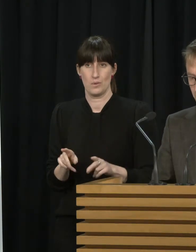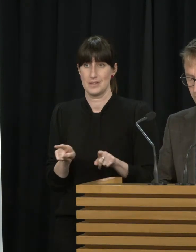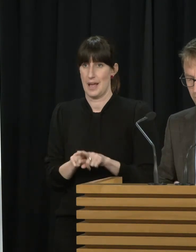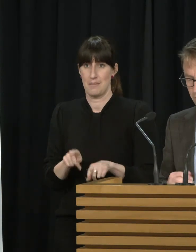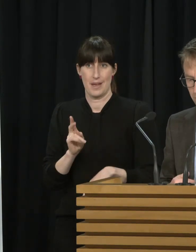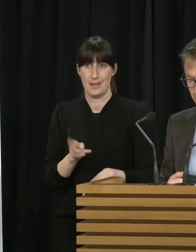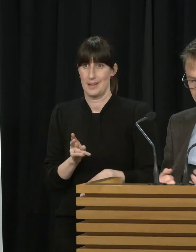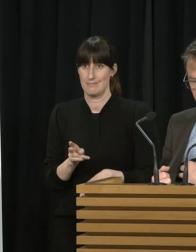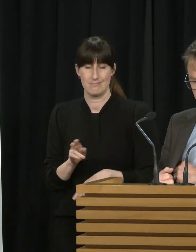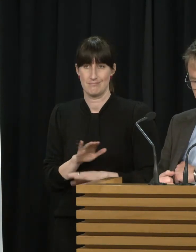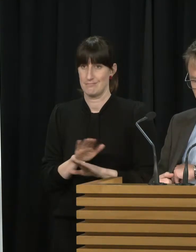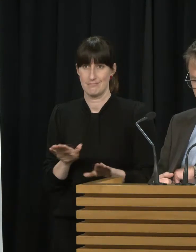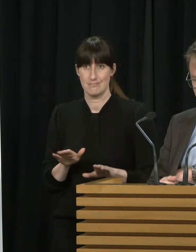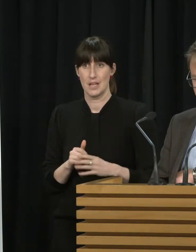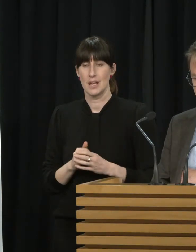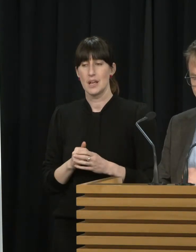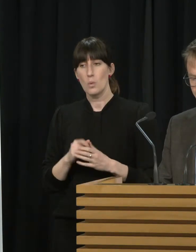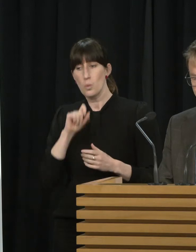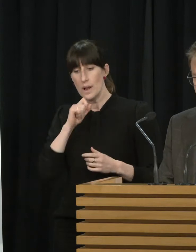things will feel,